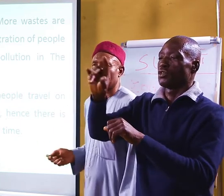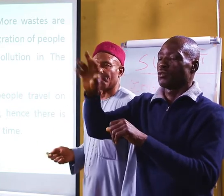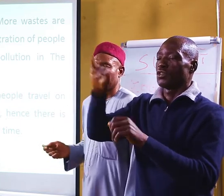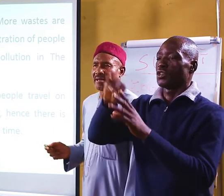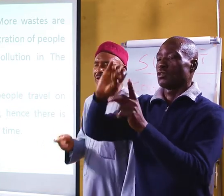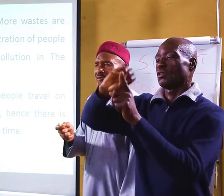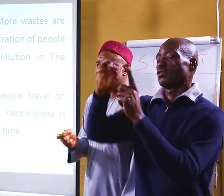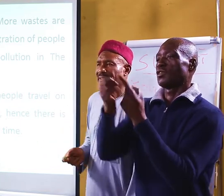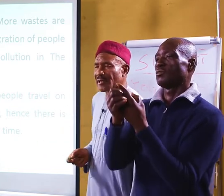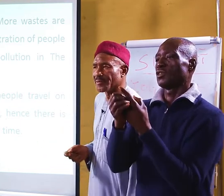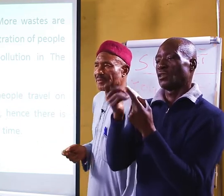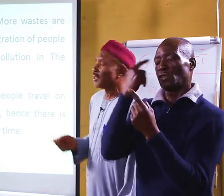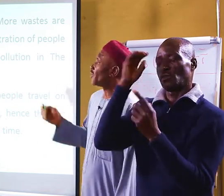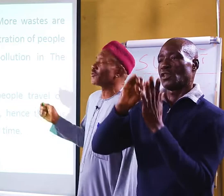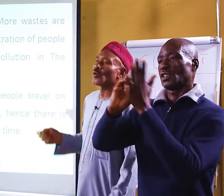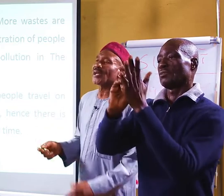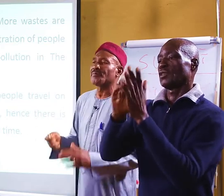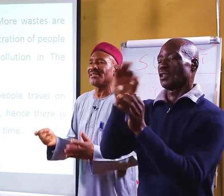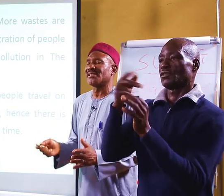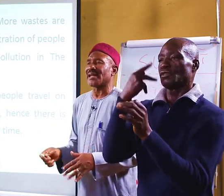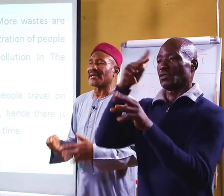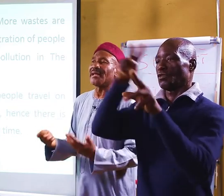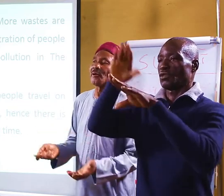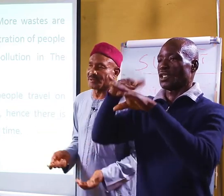in environment. For example, if you look